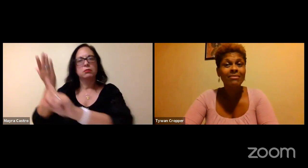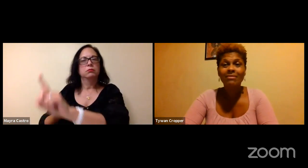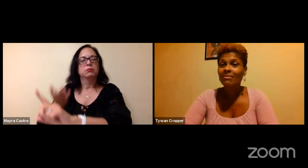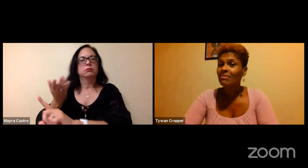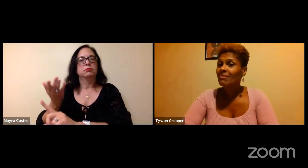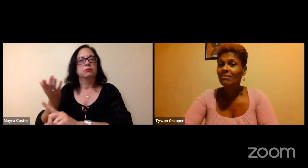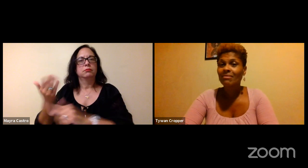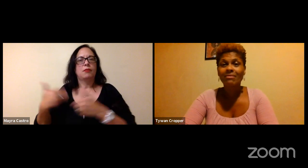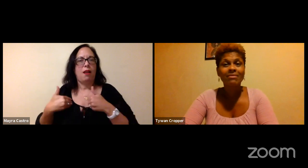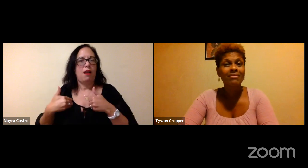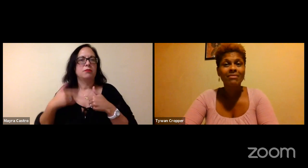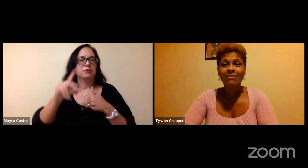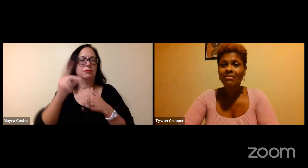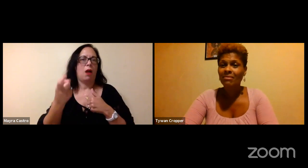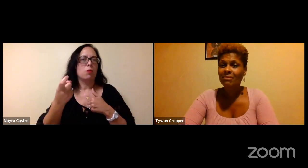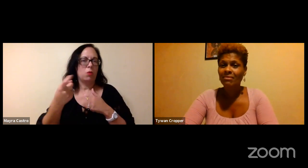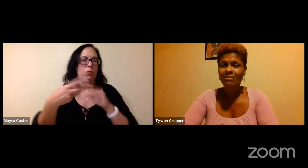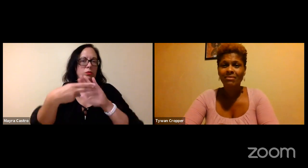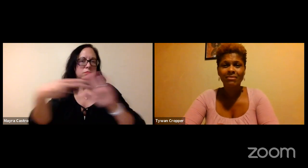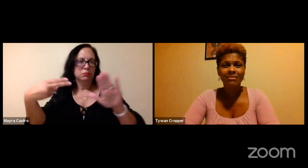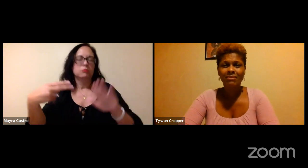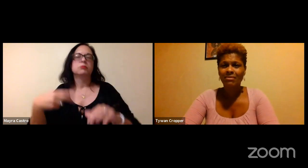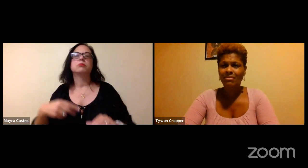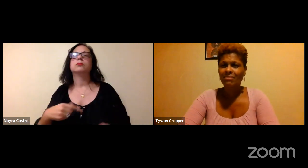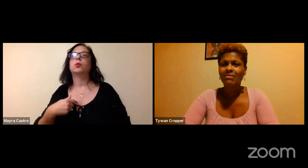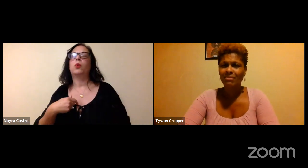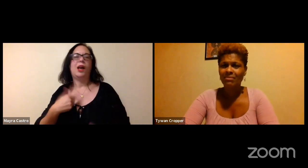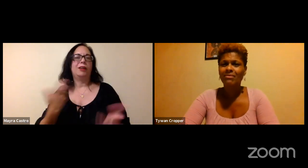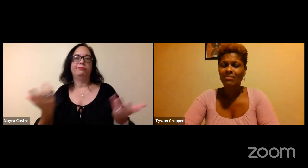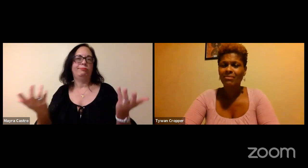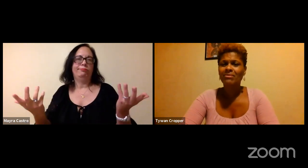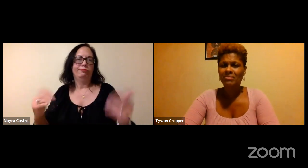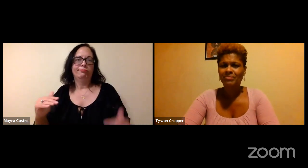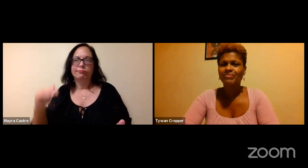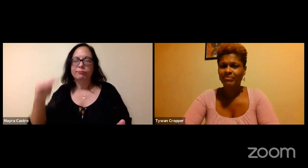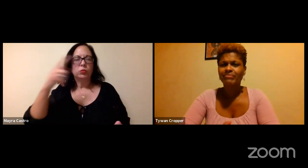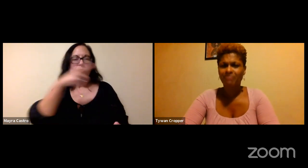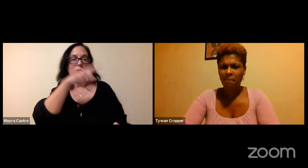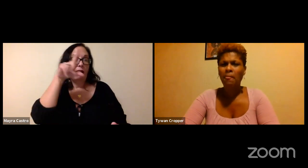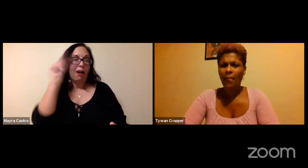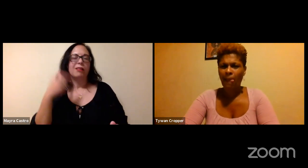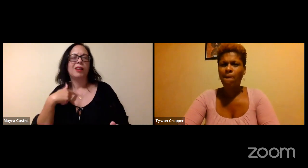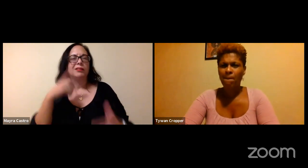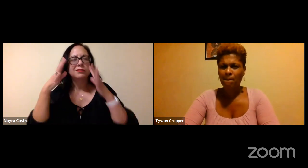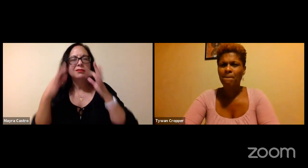family didn't really talk deeply about my brother's diagnosis.